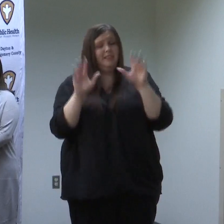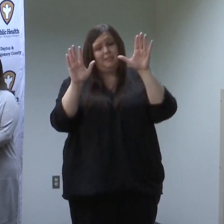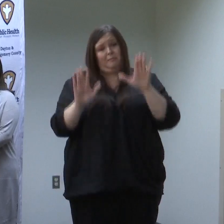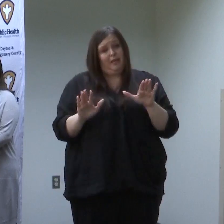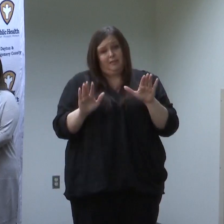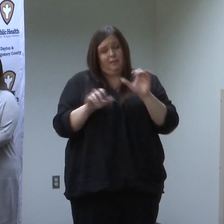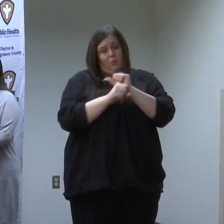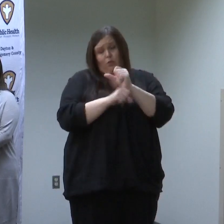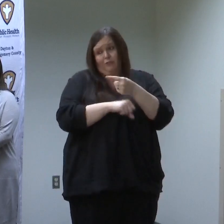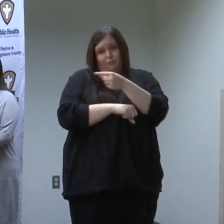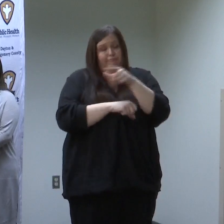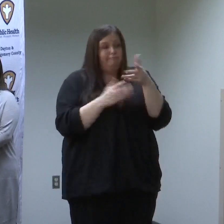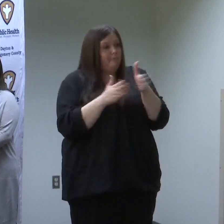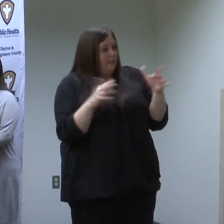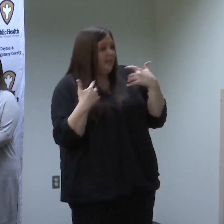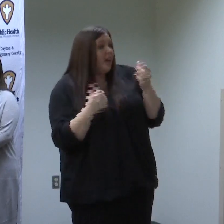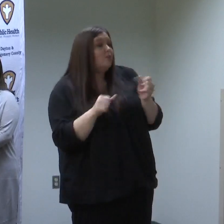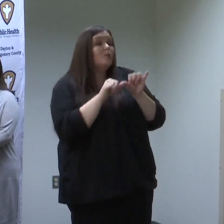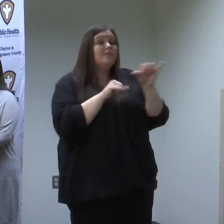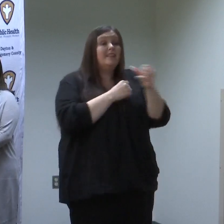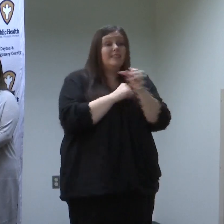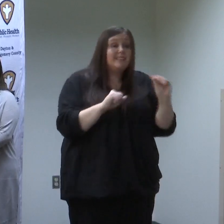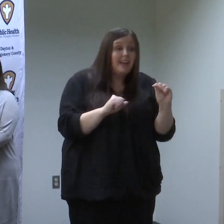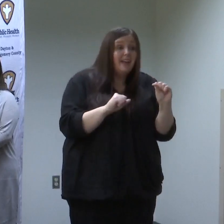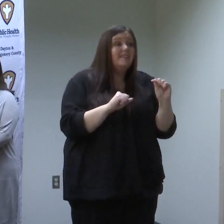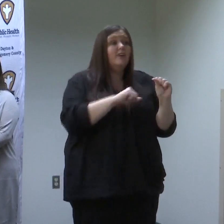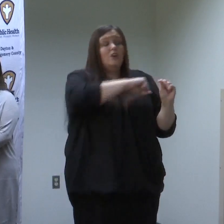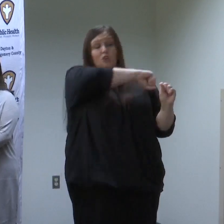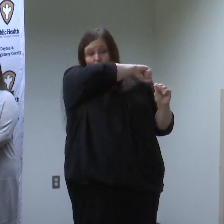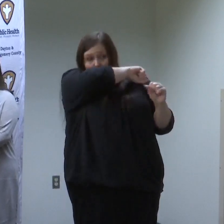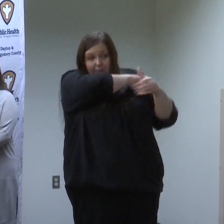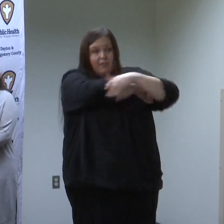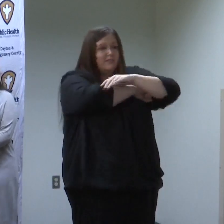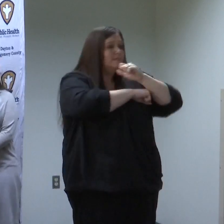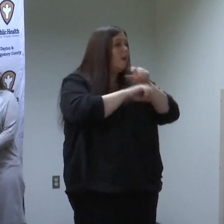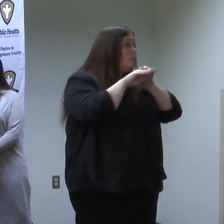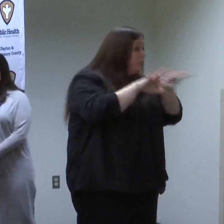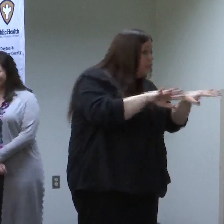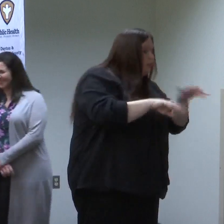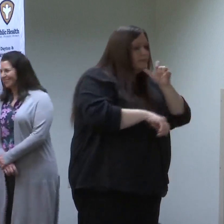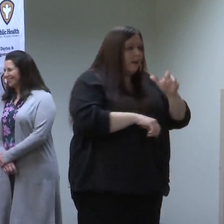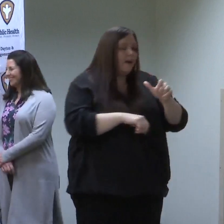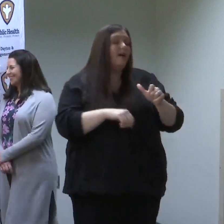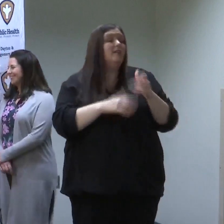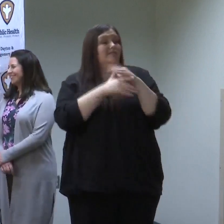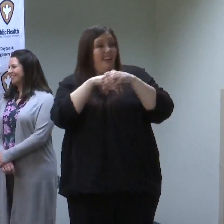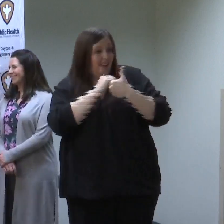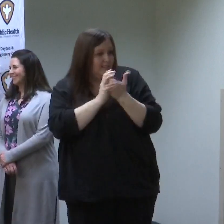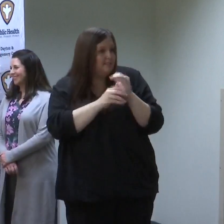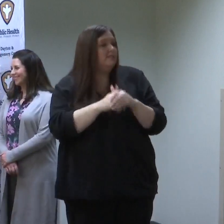terrific job. With that, stay safe, everybody. Wash your hands, cough into your elbow, and have a good day.